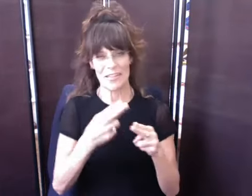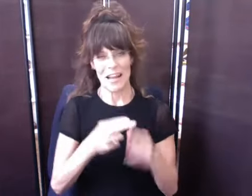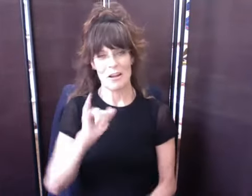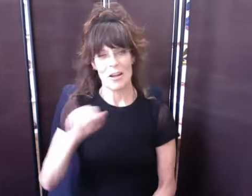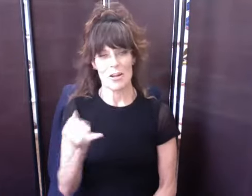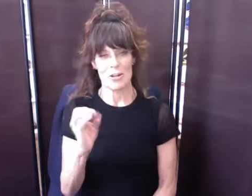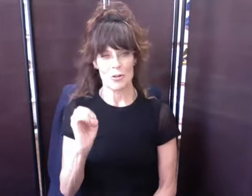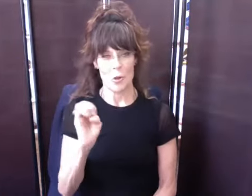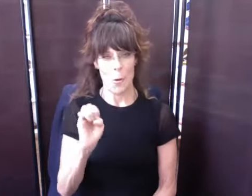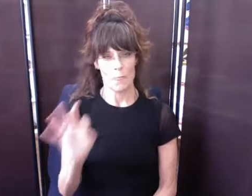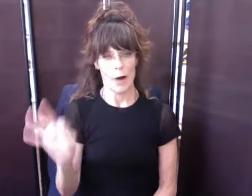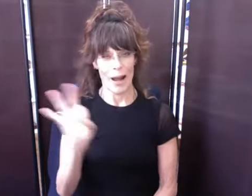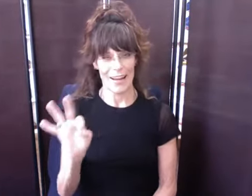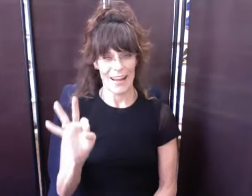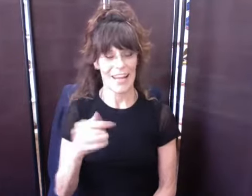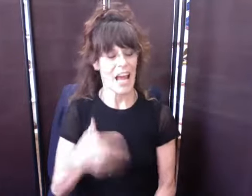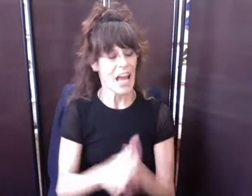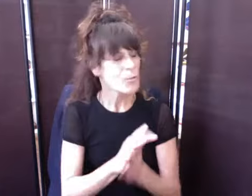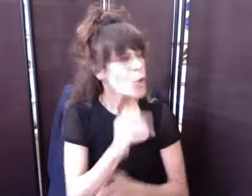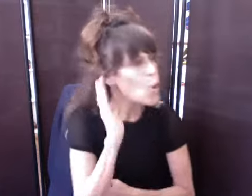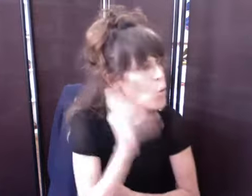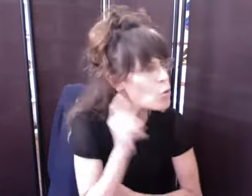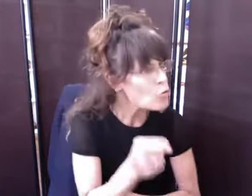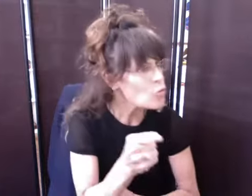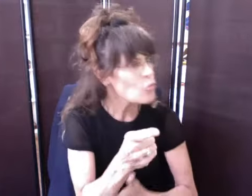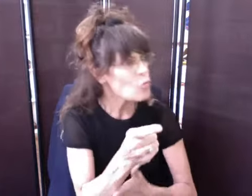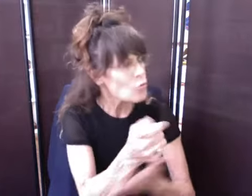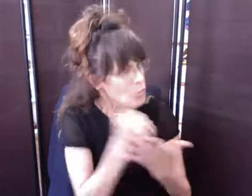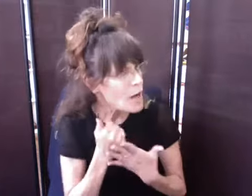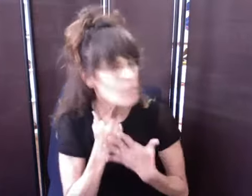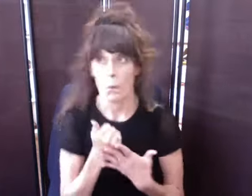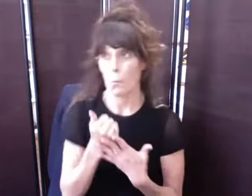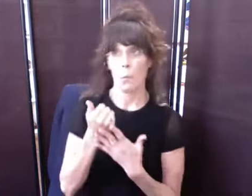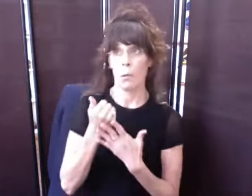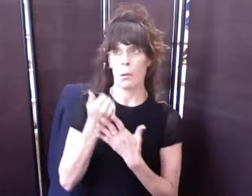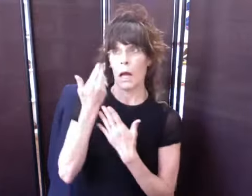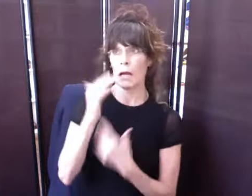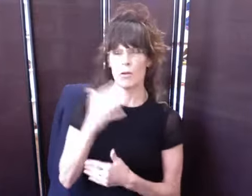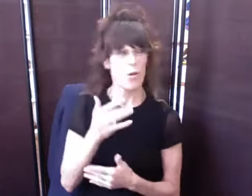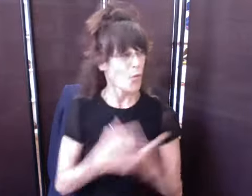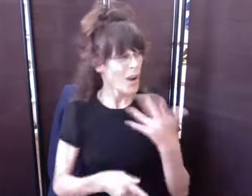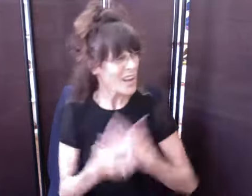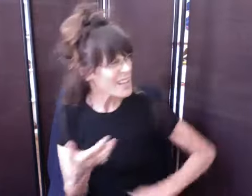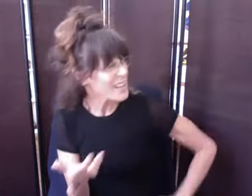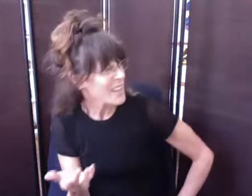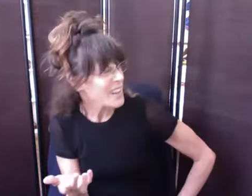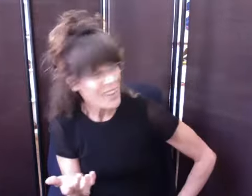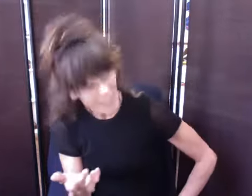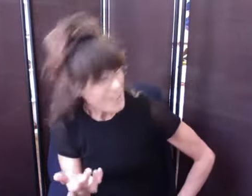sponsor me. And Joe said, I don't know. I don't know if I'll sponsor you. And I thought, well, that's a bit cavalier, Joe. You're supposed to,